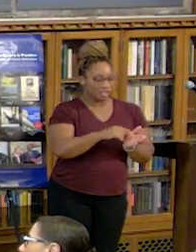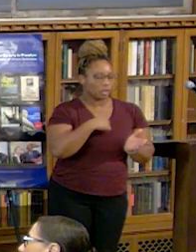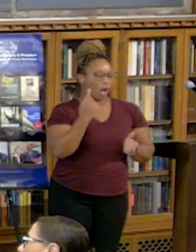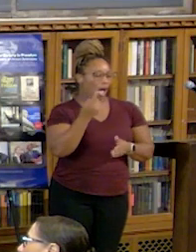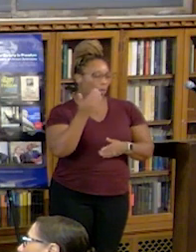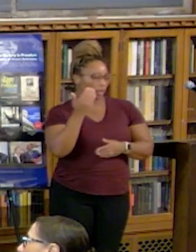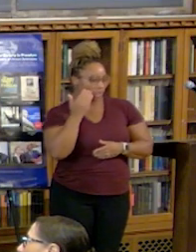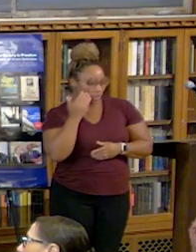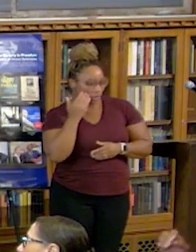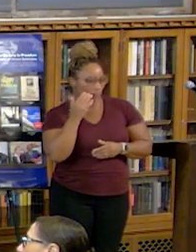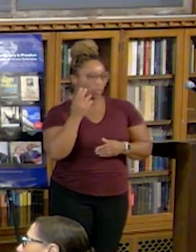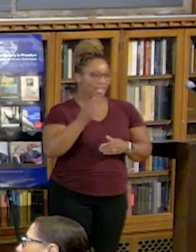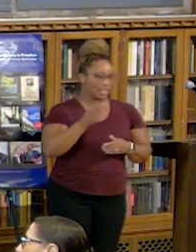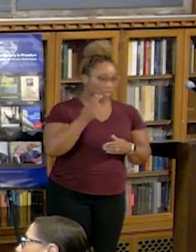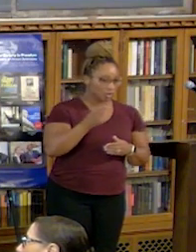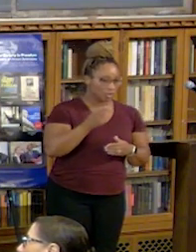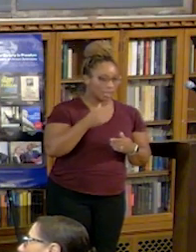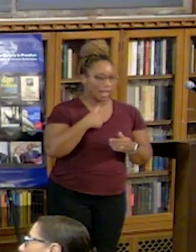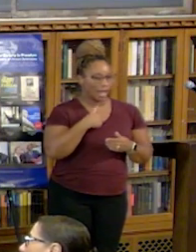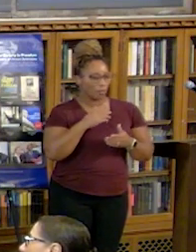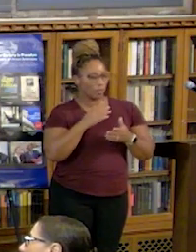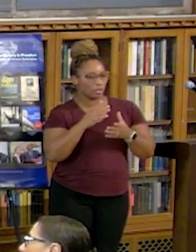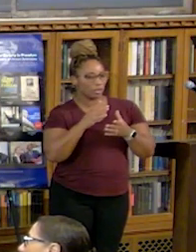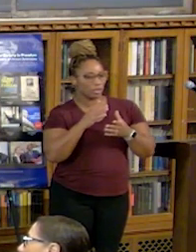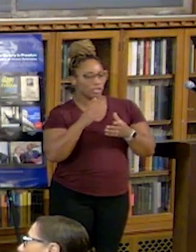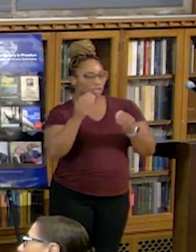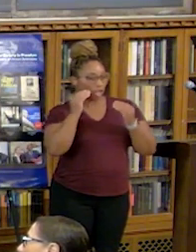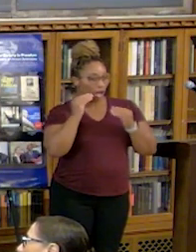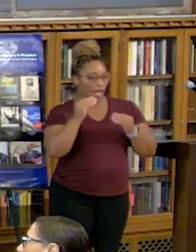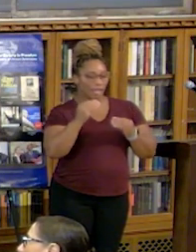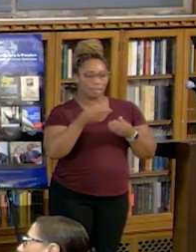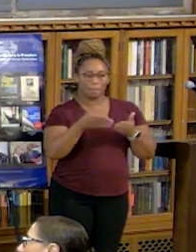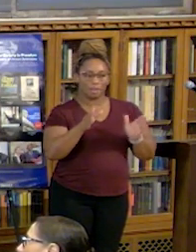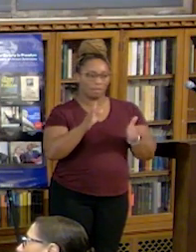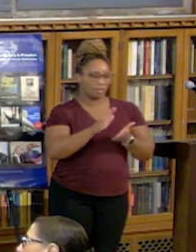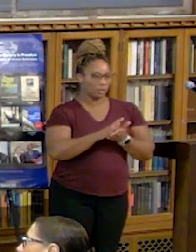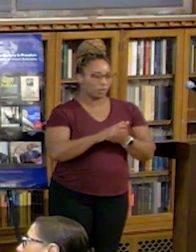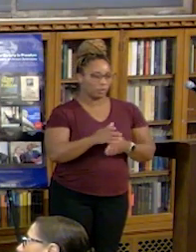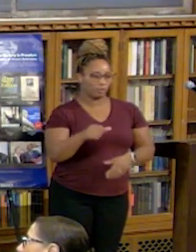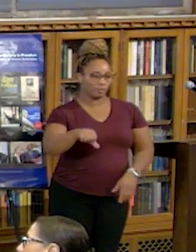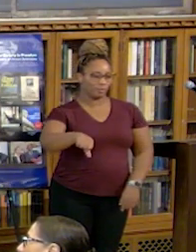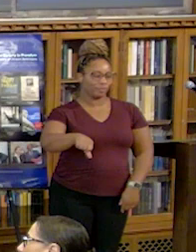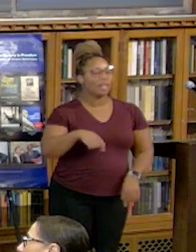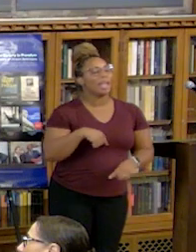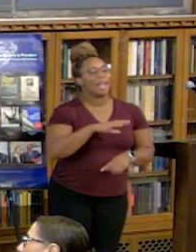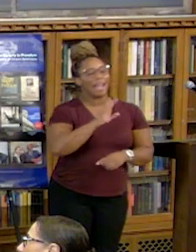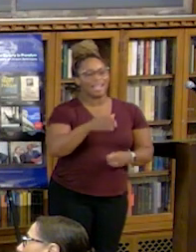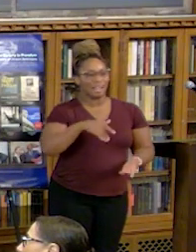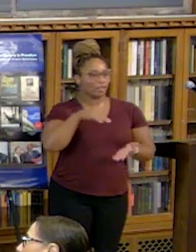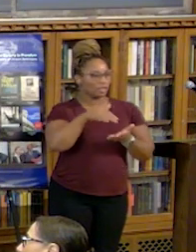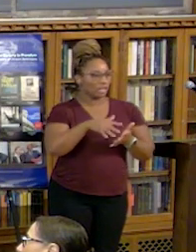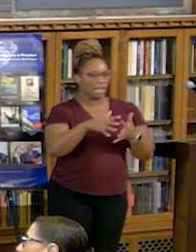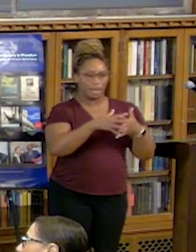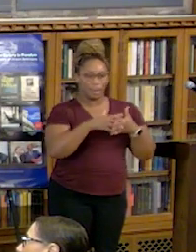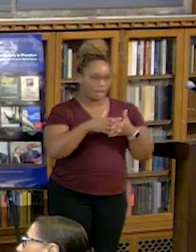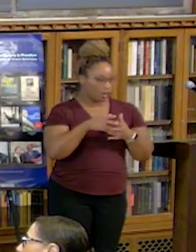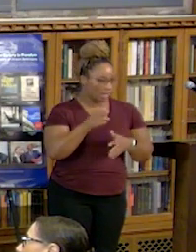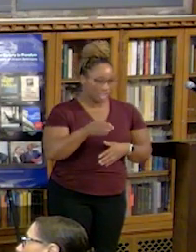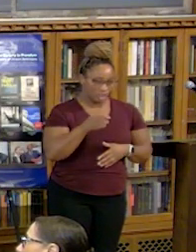knew that the history that I was taught in public school was bunk and I never studied American